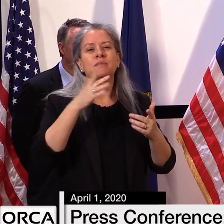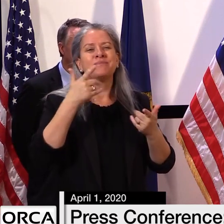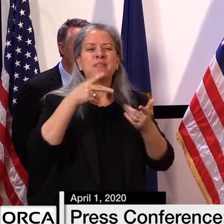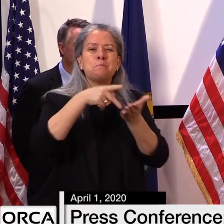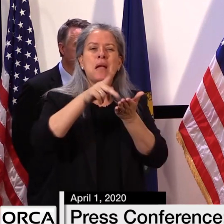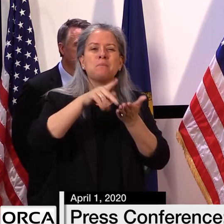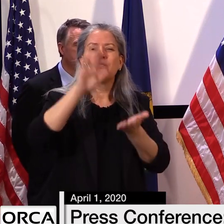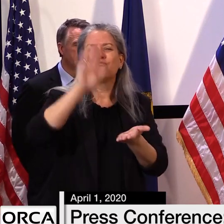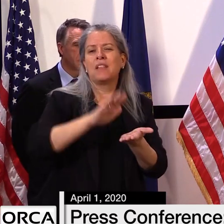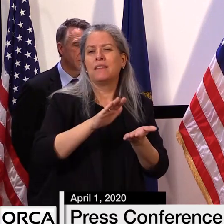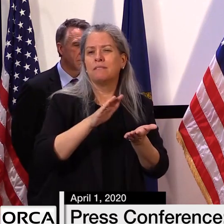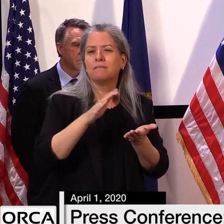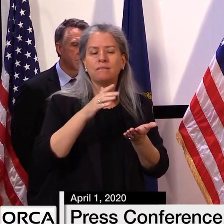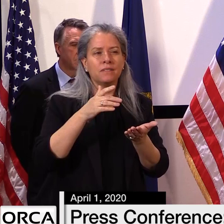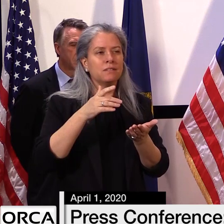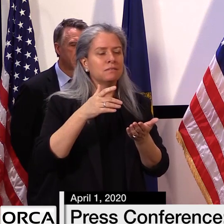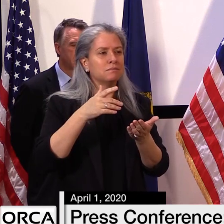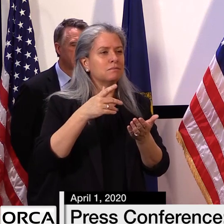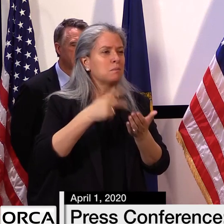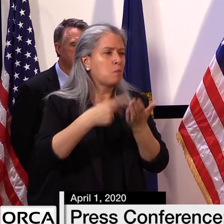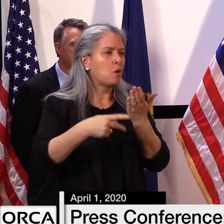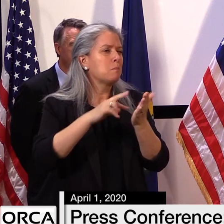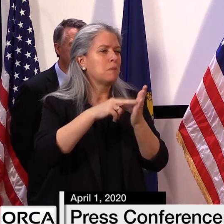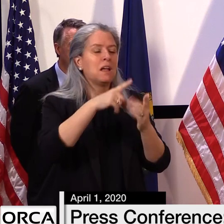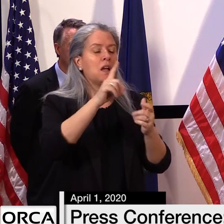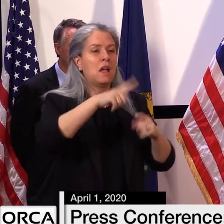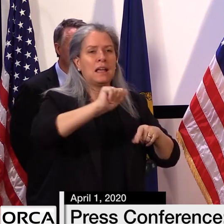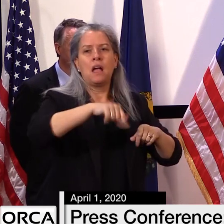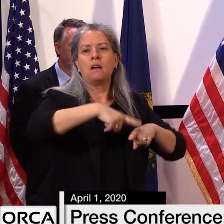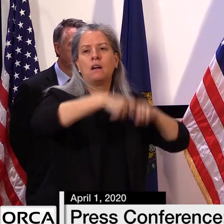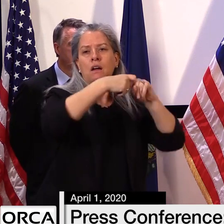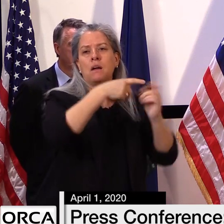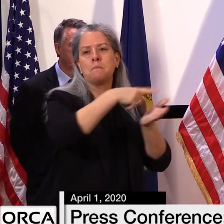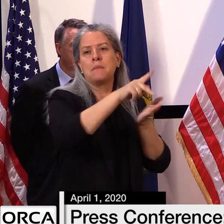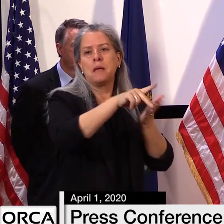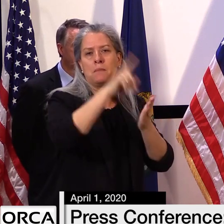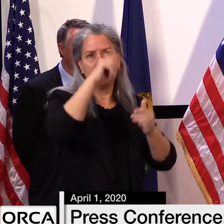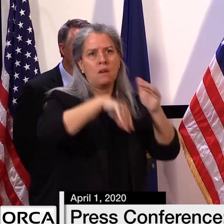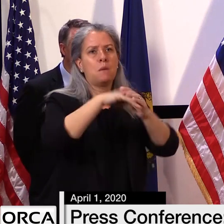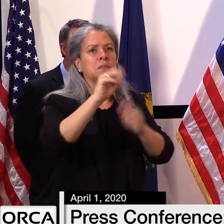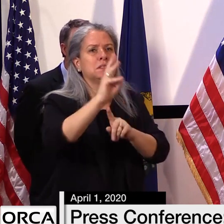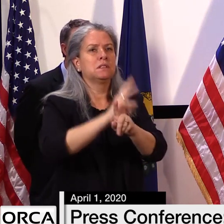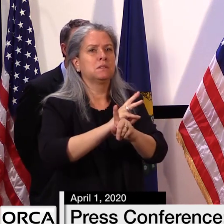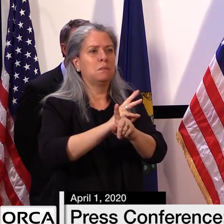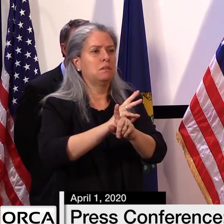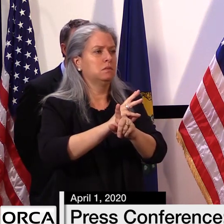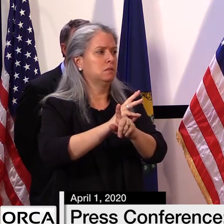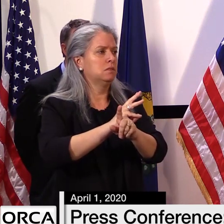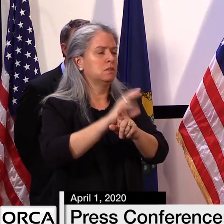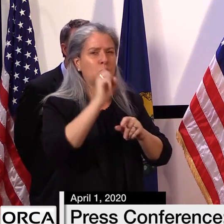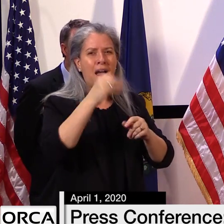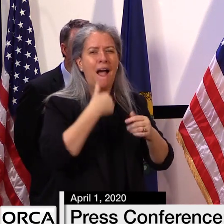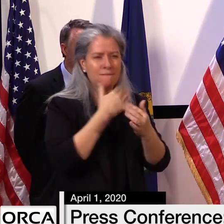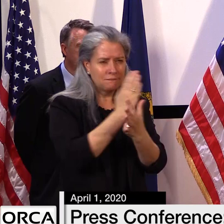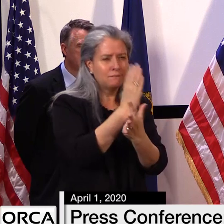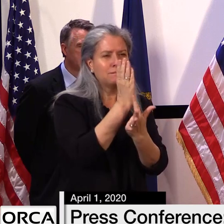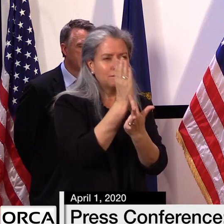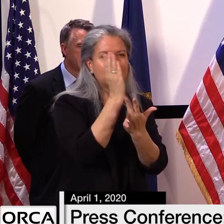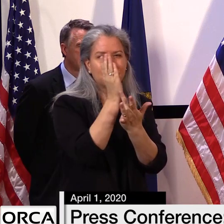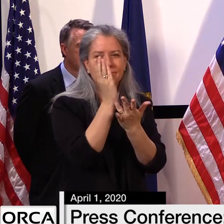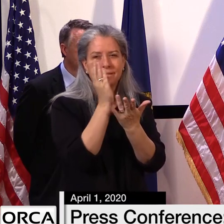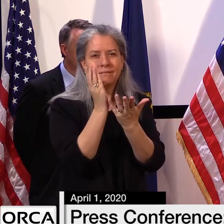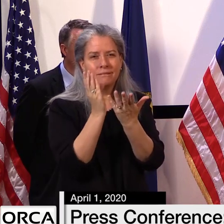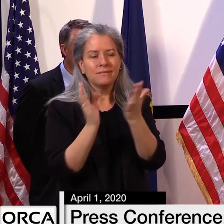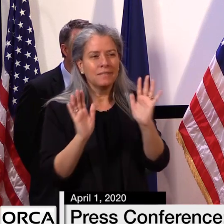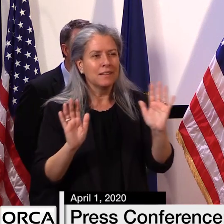program that they can apply for to get relief for up to 6 months on those payments. So there's an economic cost